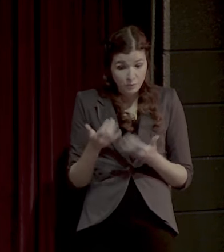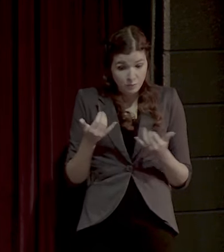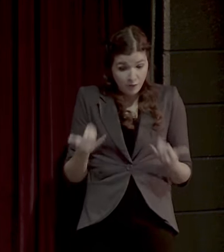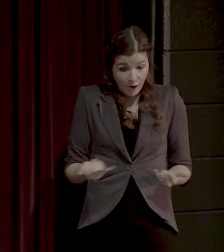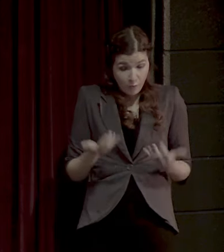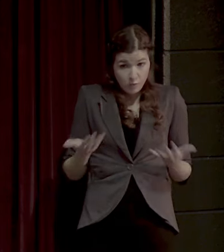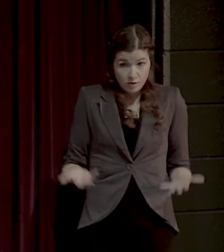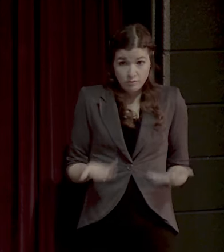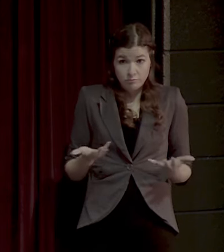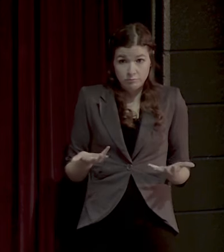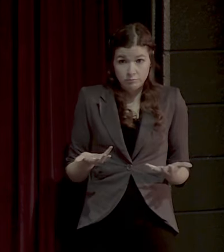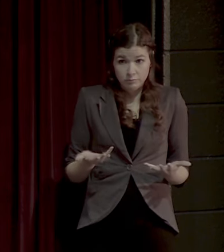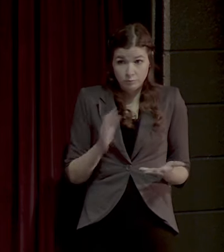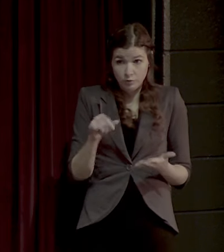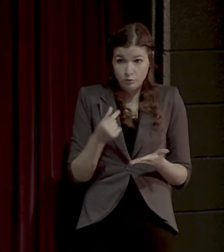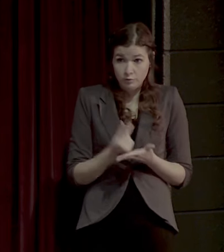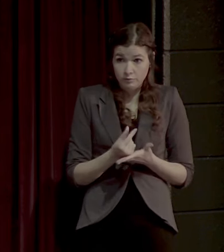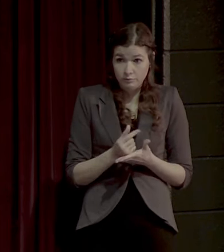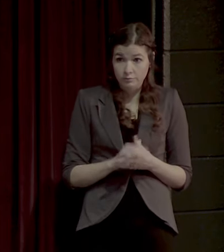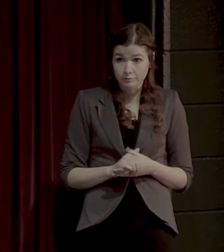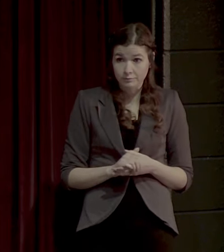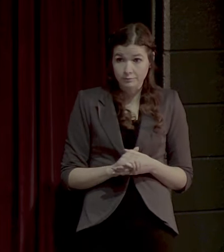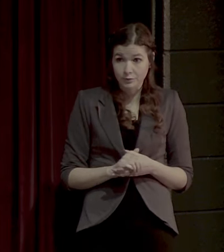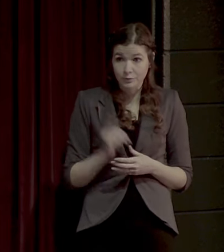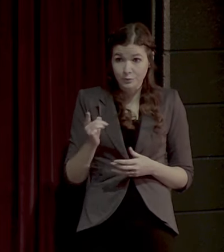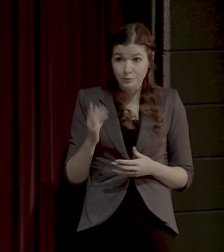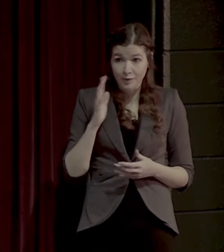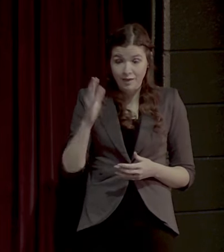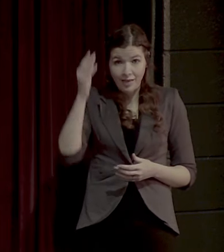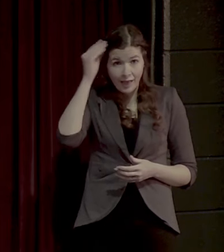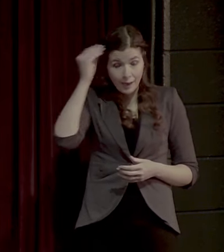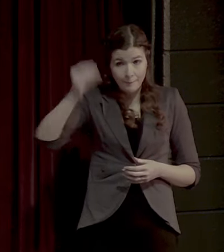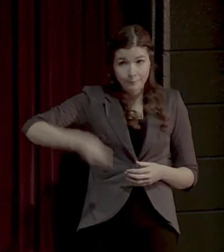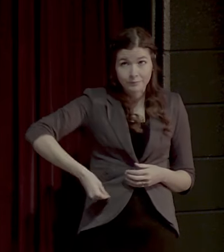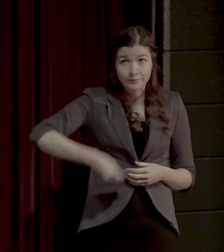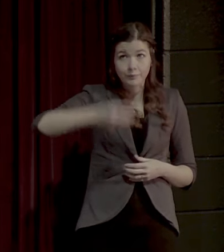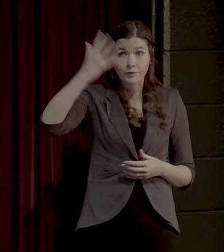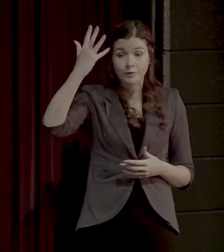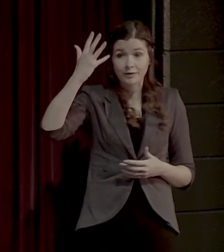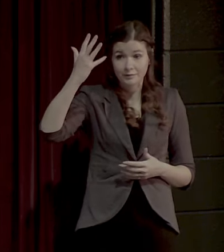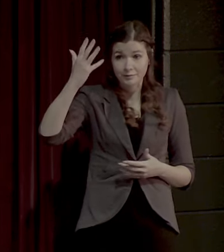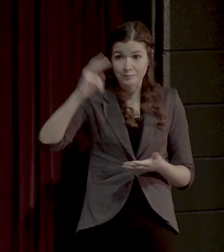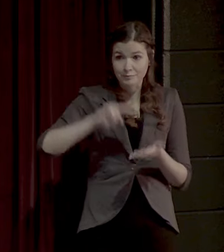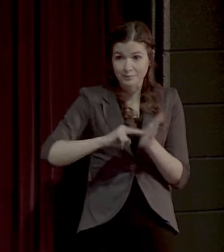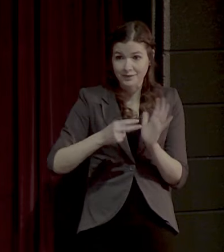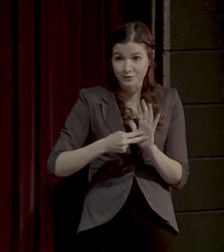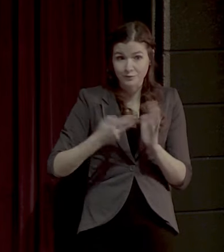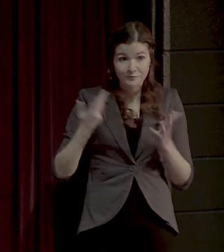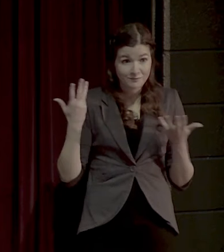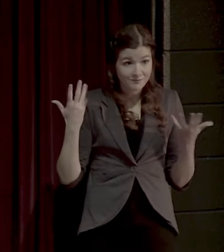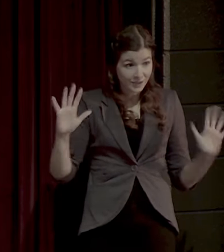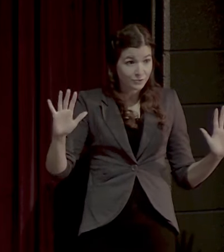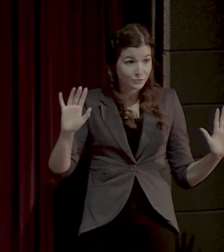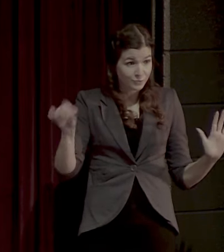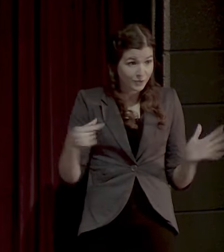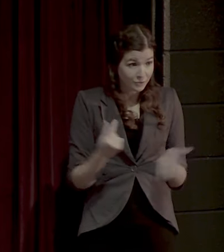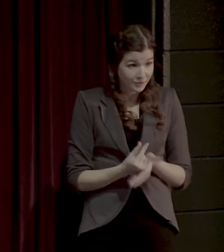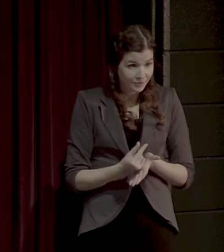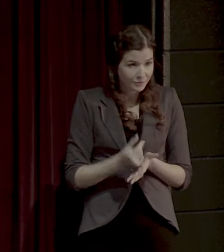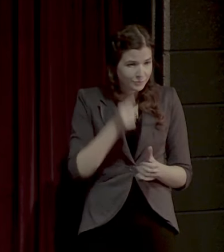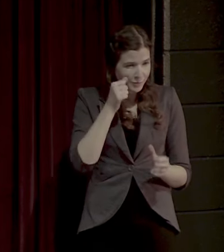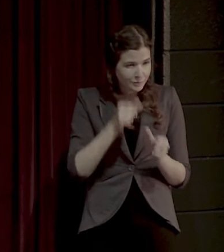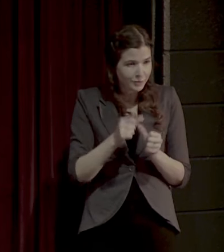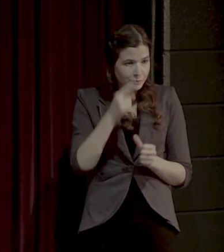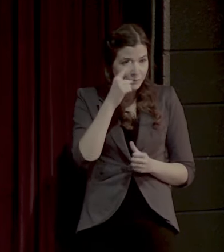your graduation. When you throw your hats into the air to mark the end of the ceremony today, remember that it's due to